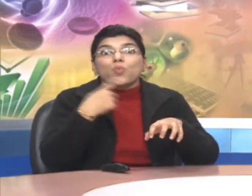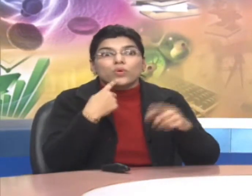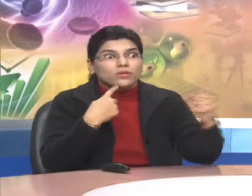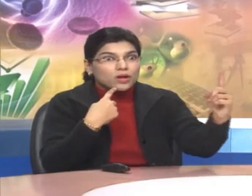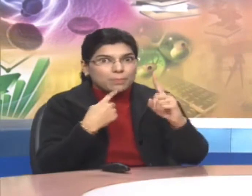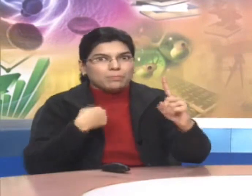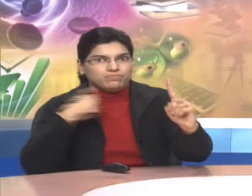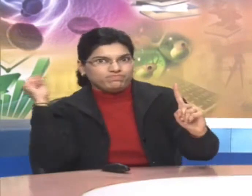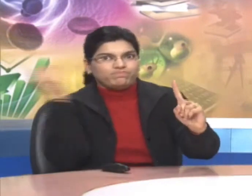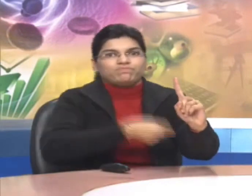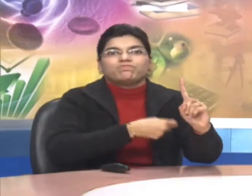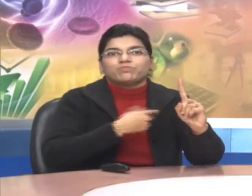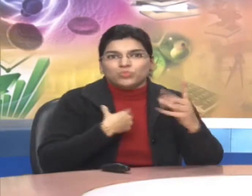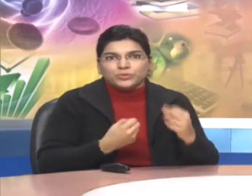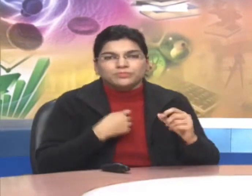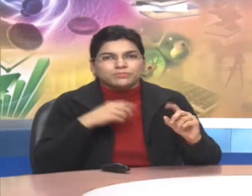trying to make out